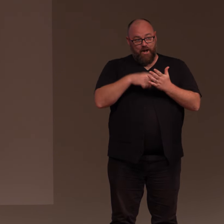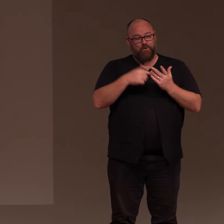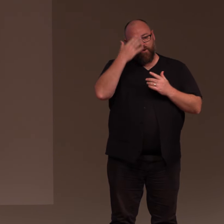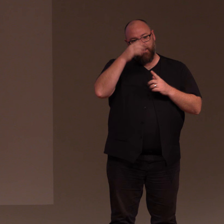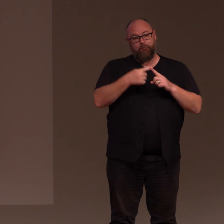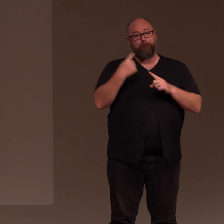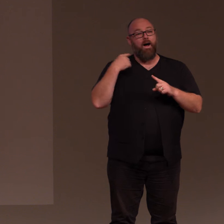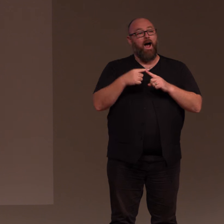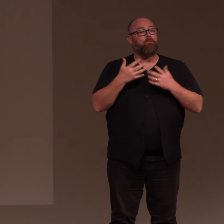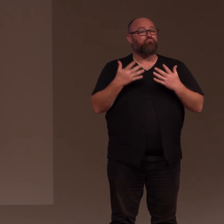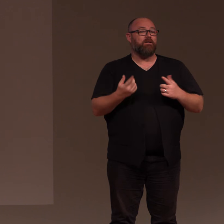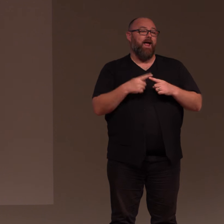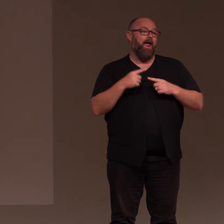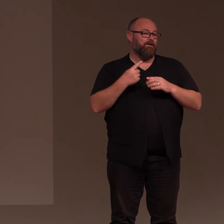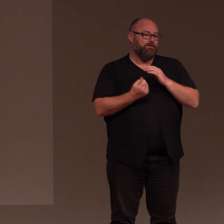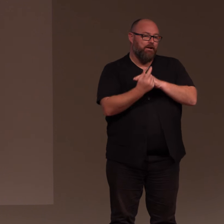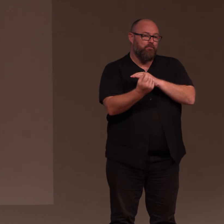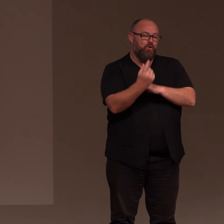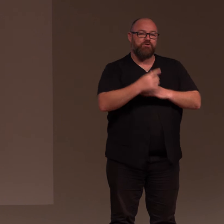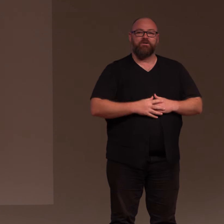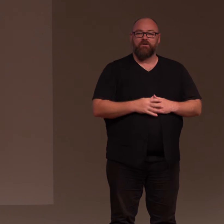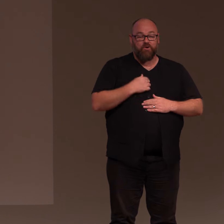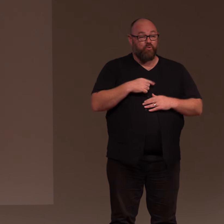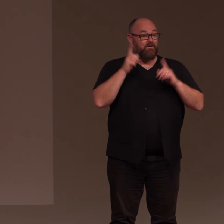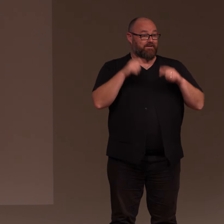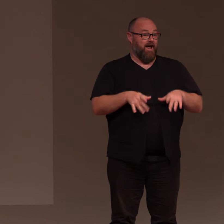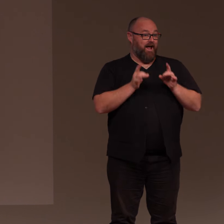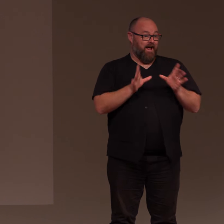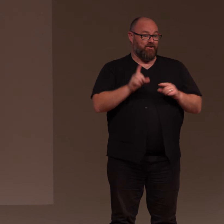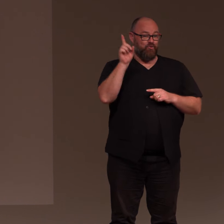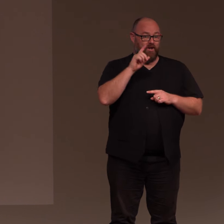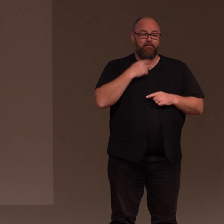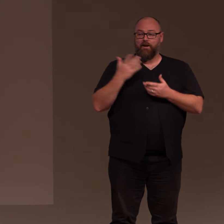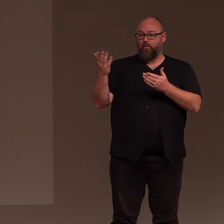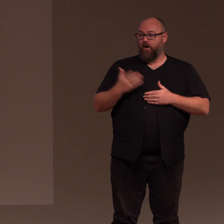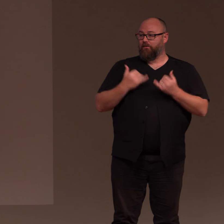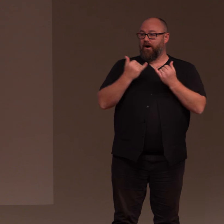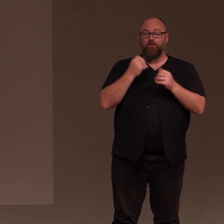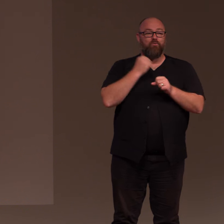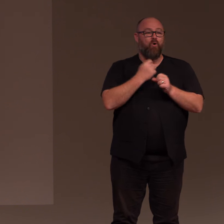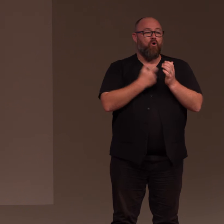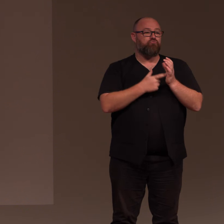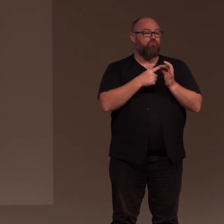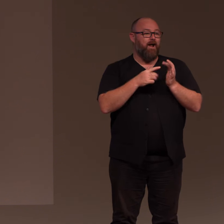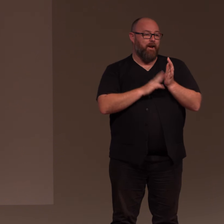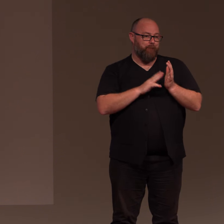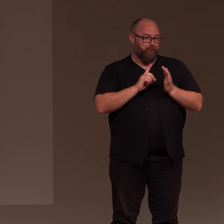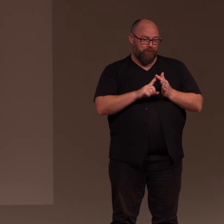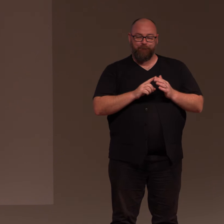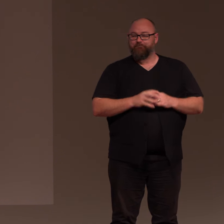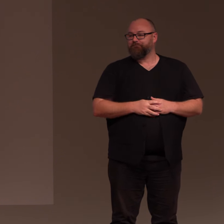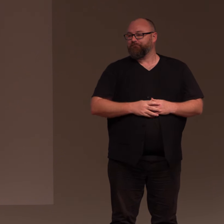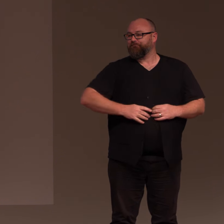emerging. To begin today's proceedings, please welcome Uncle Graham Davis King to deliver our welcome to